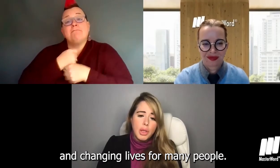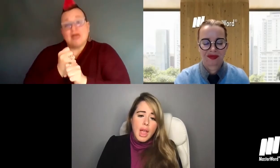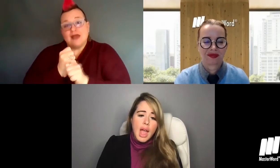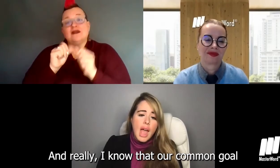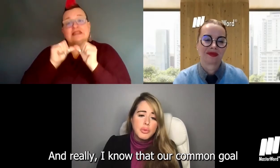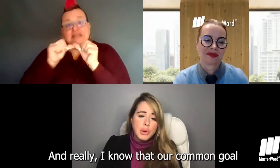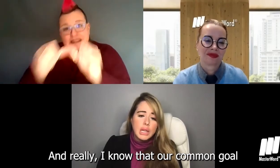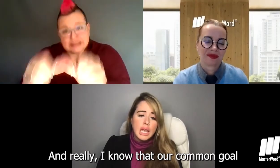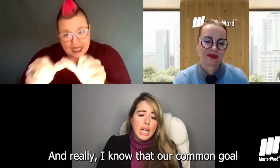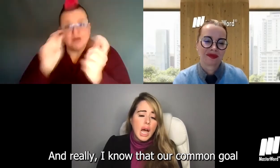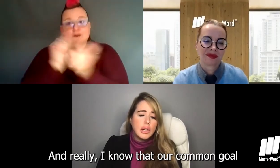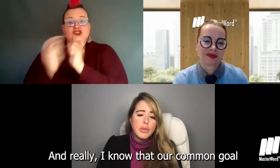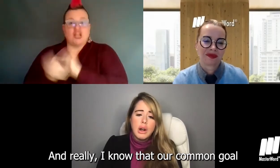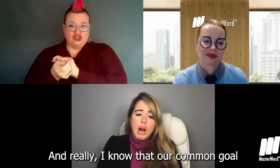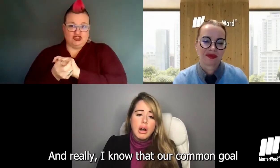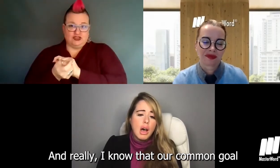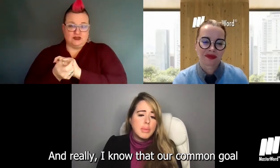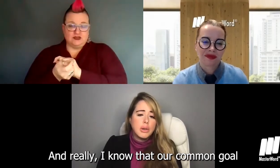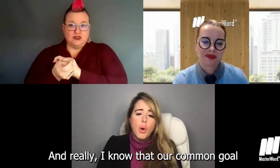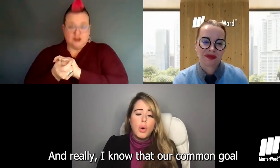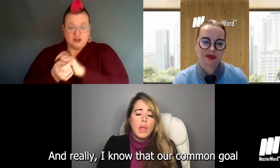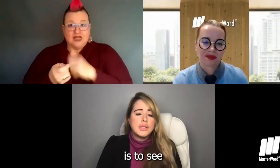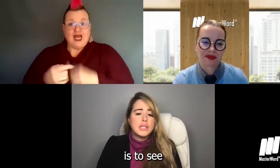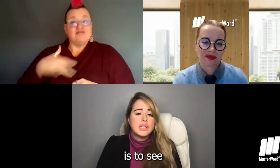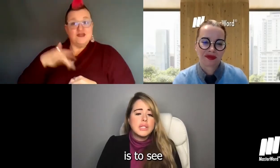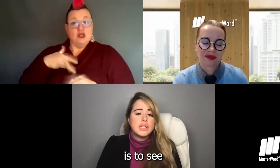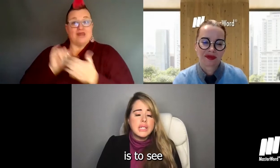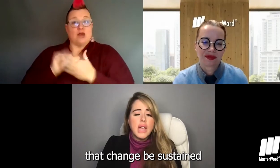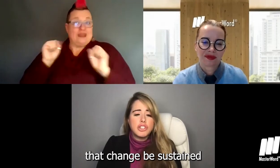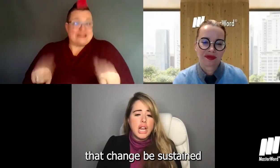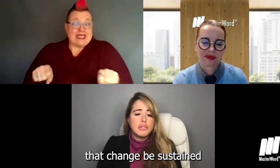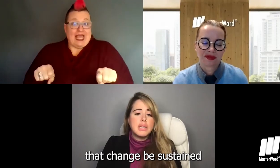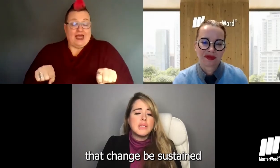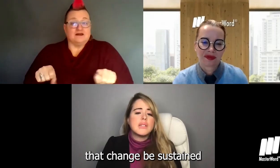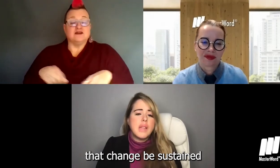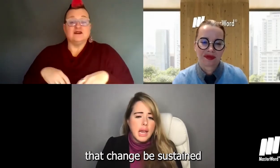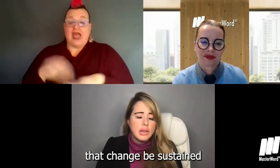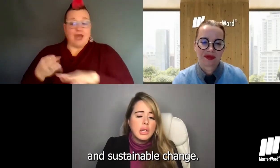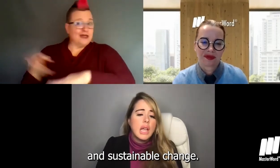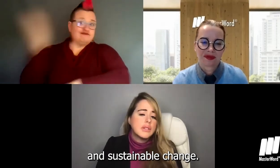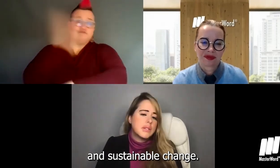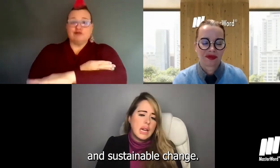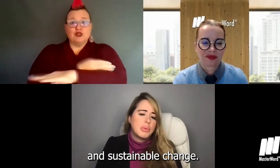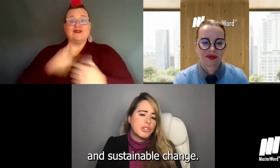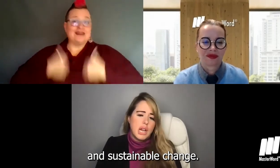And really, I know that our common goal is to see that change be sustained and sustainable change.